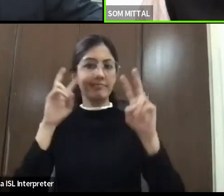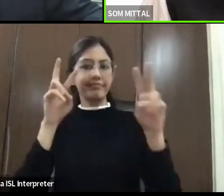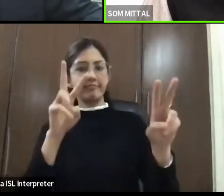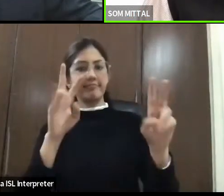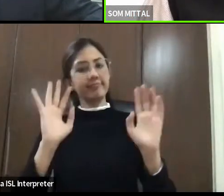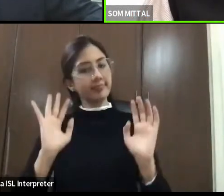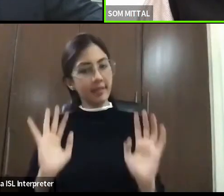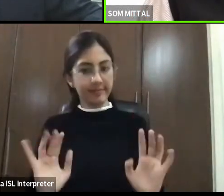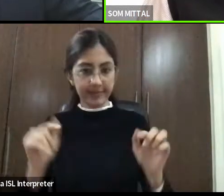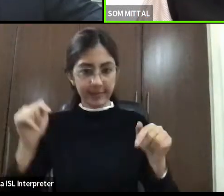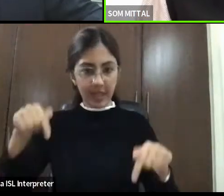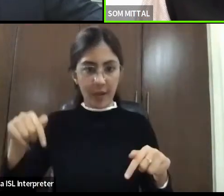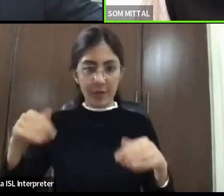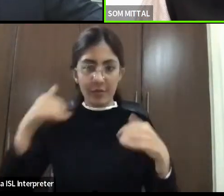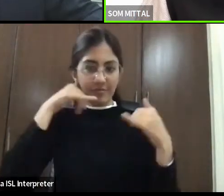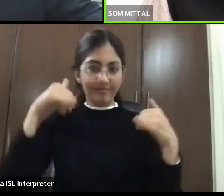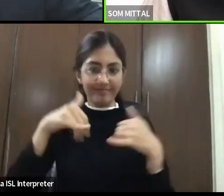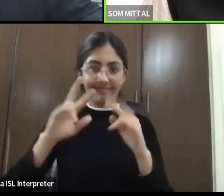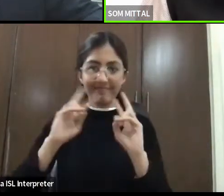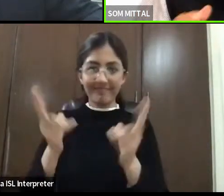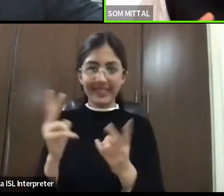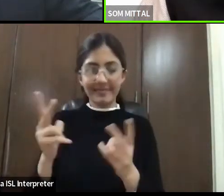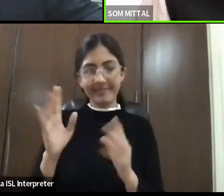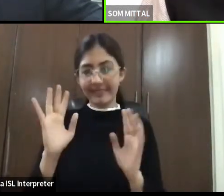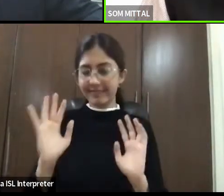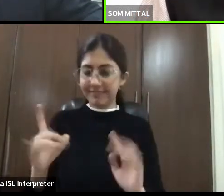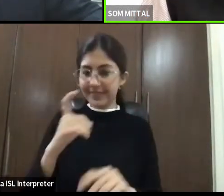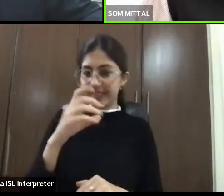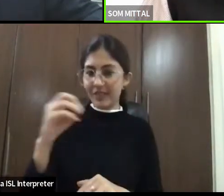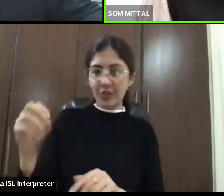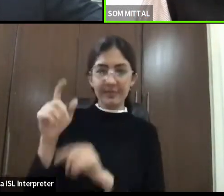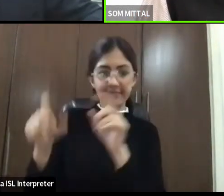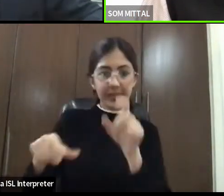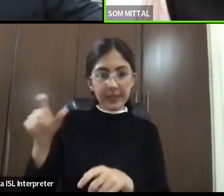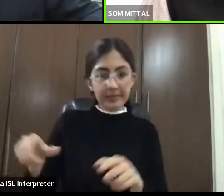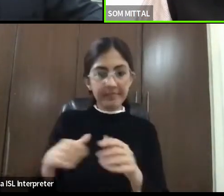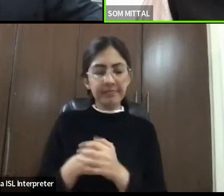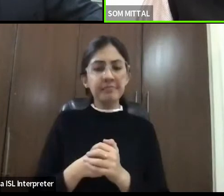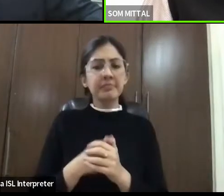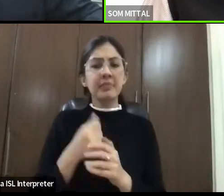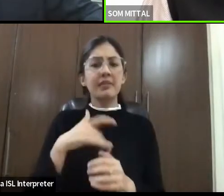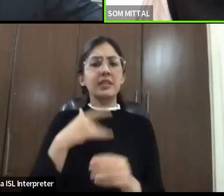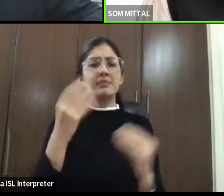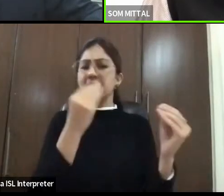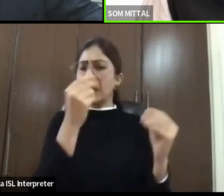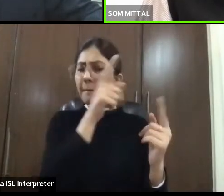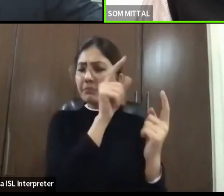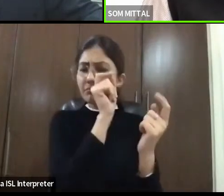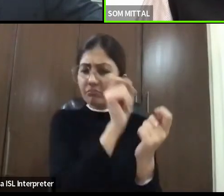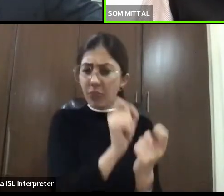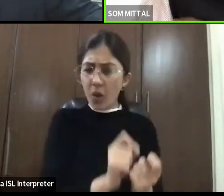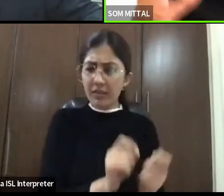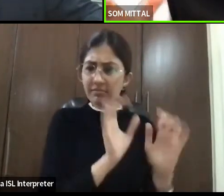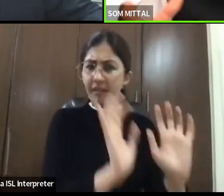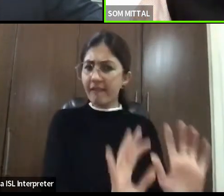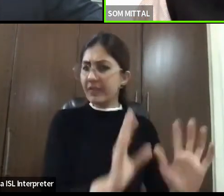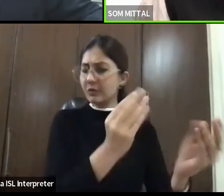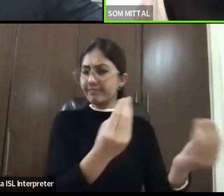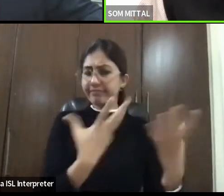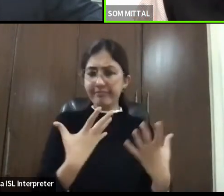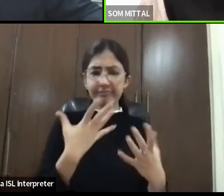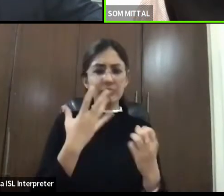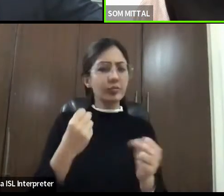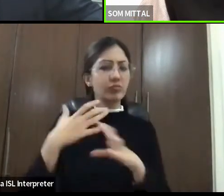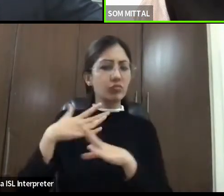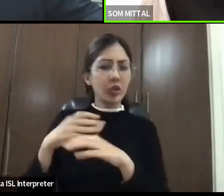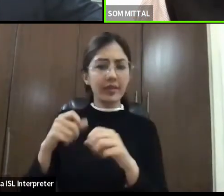visibility because this is continuing going to stream. And Rishad, we're going to take some of your points mentioned here to be able to show it to the